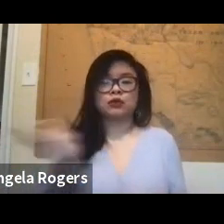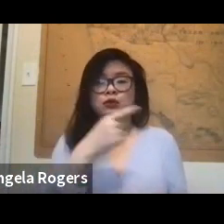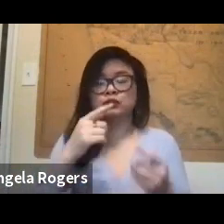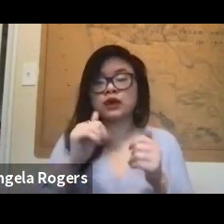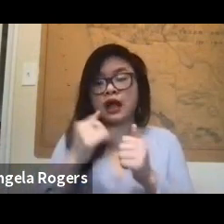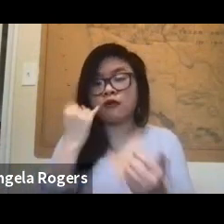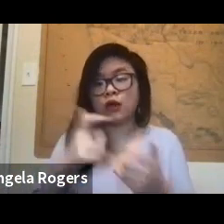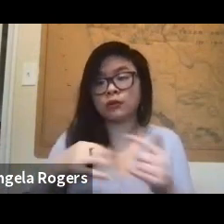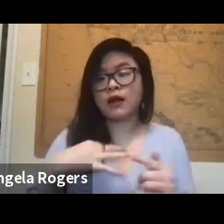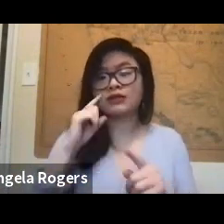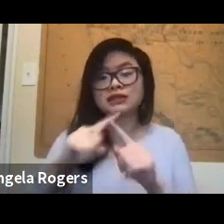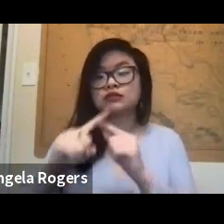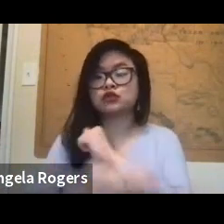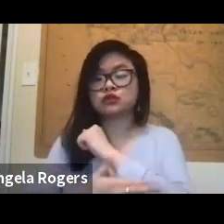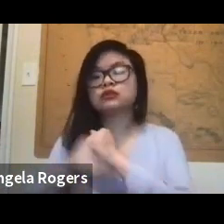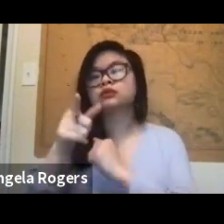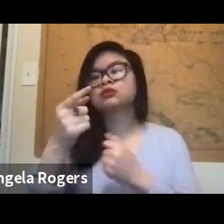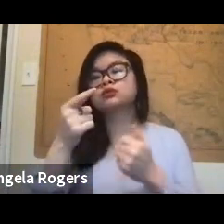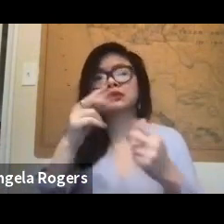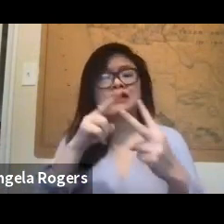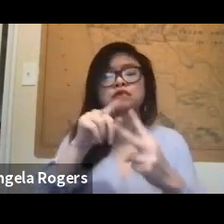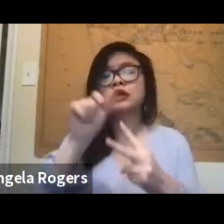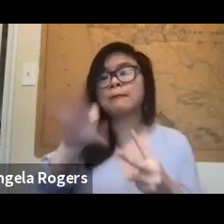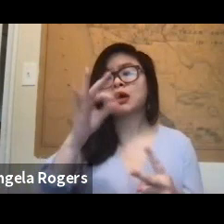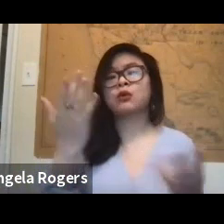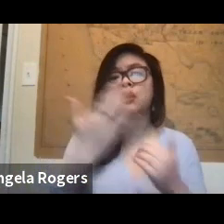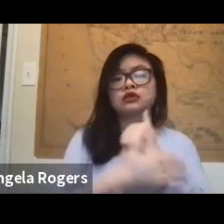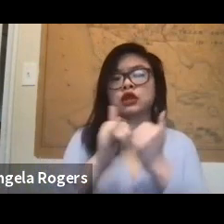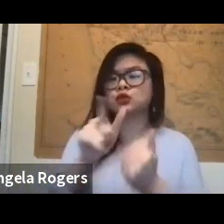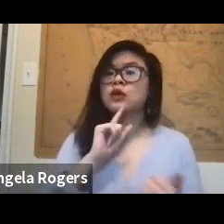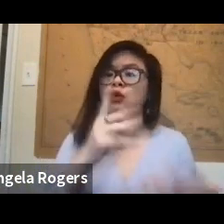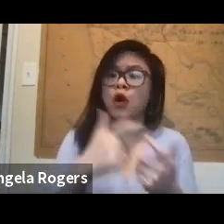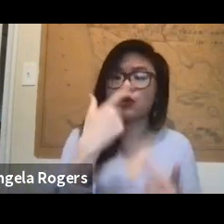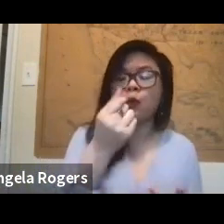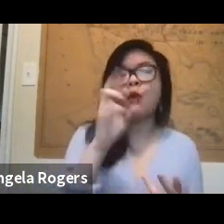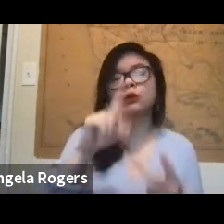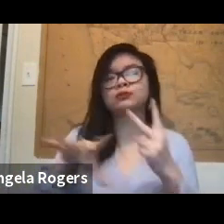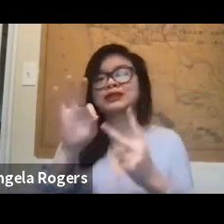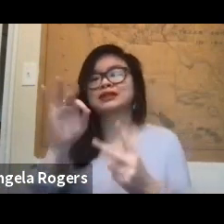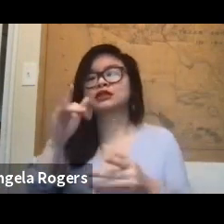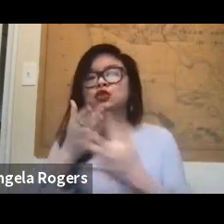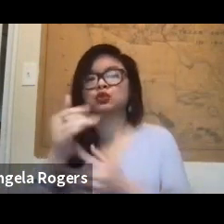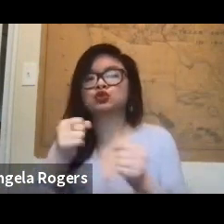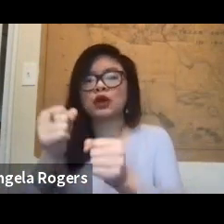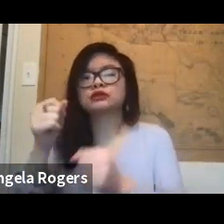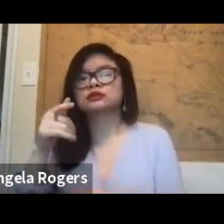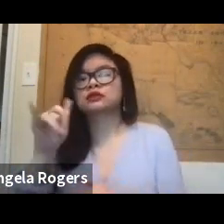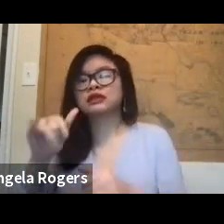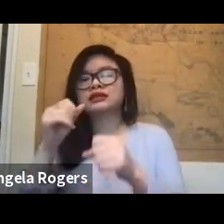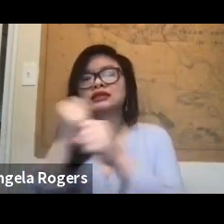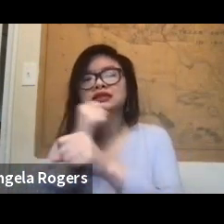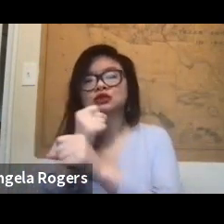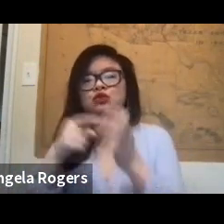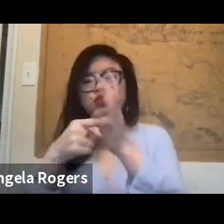tips for how I applied and how, if you'd like to apply for different countries, you could either choose which country you really want to go